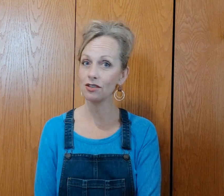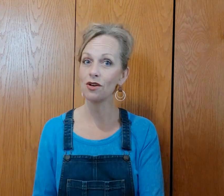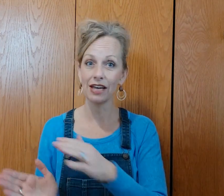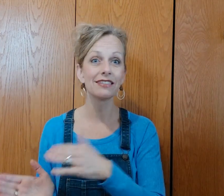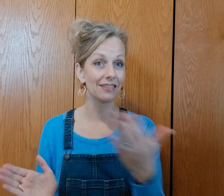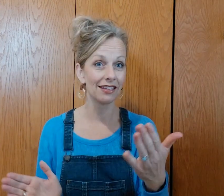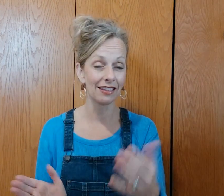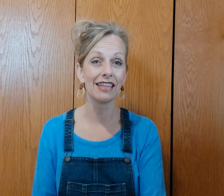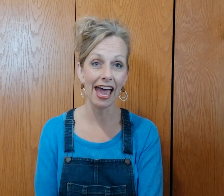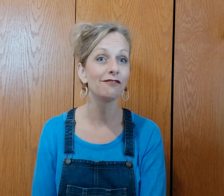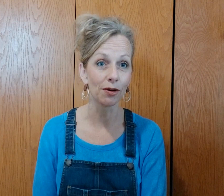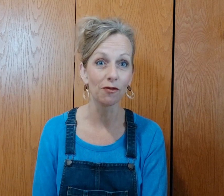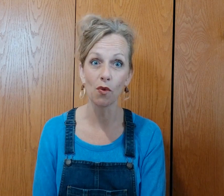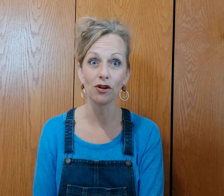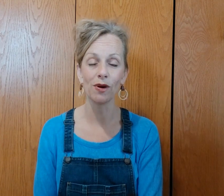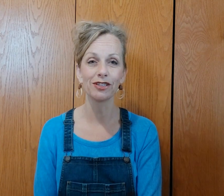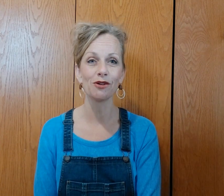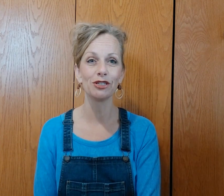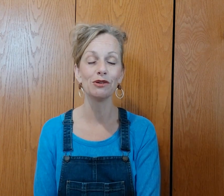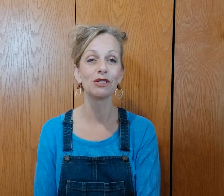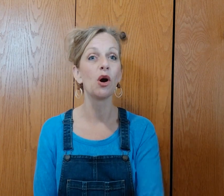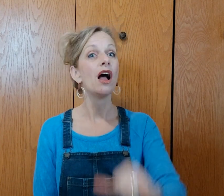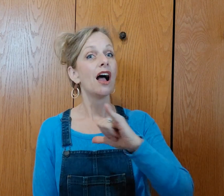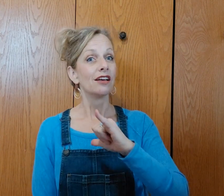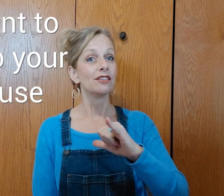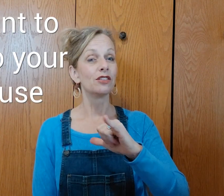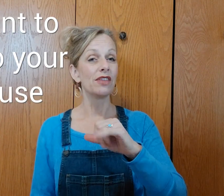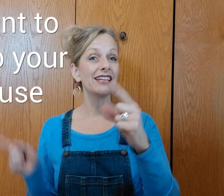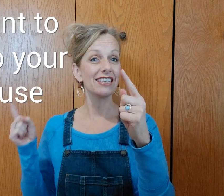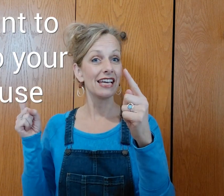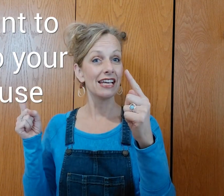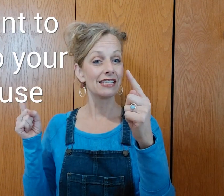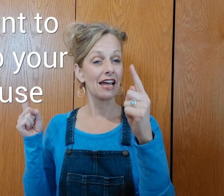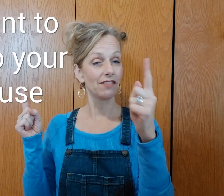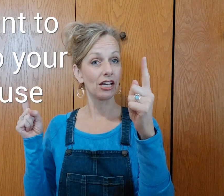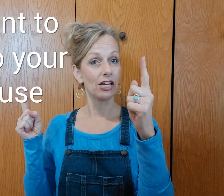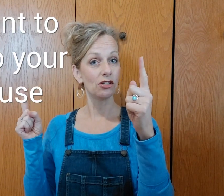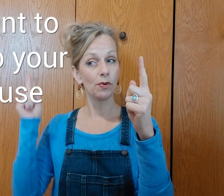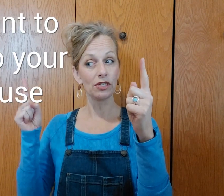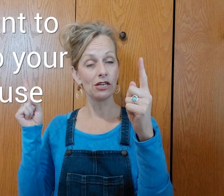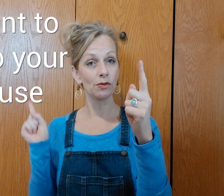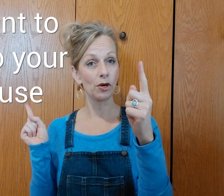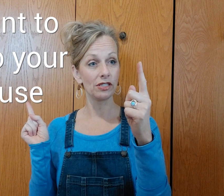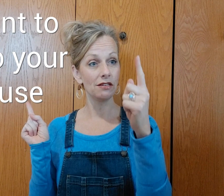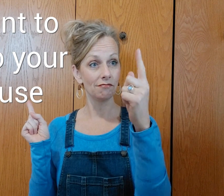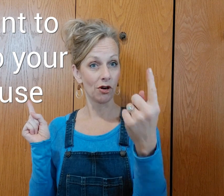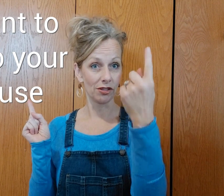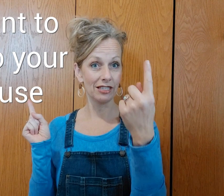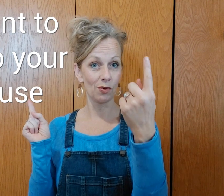you know, that's the adverb of where you want to go to. So that is kind of like, here's a person, or this is where they